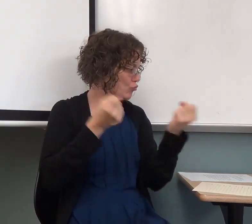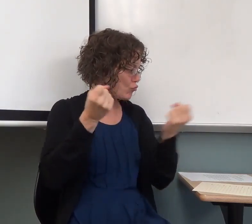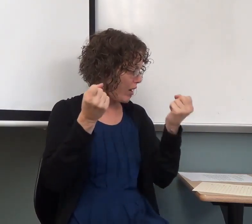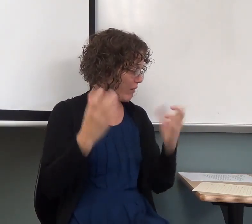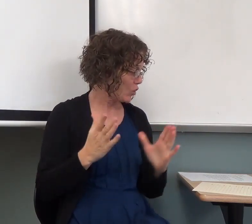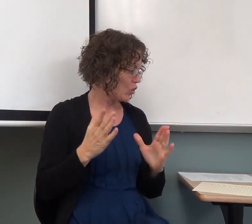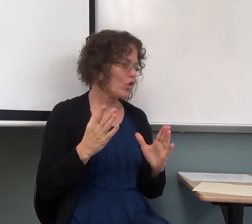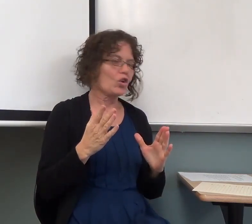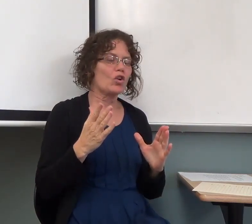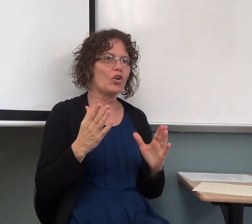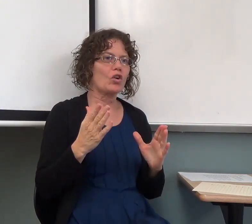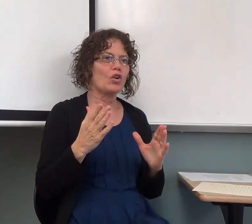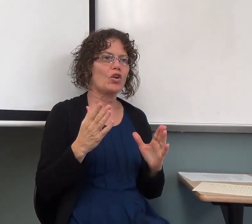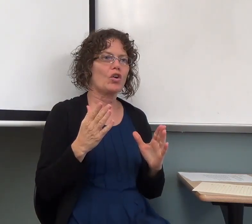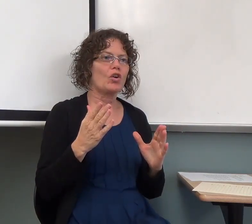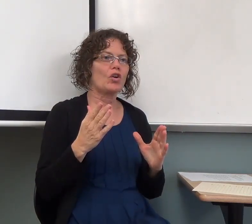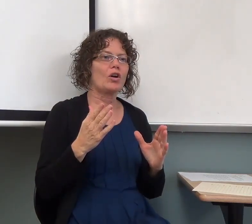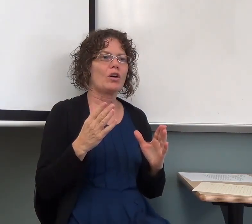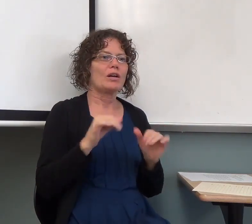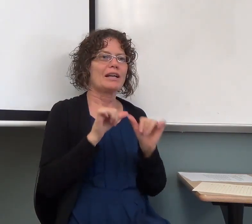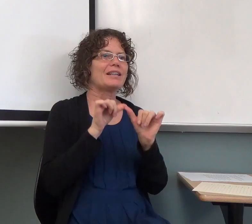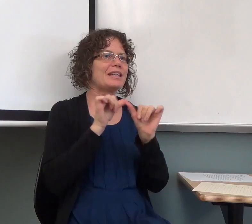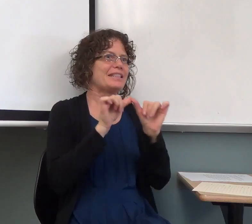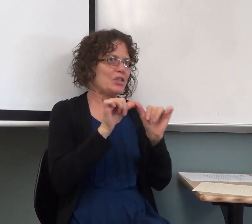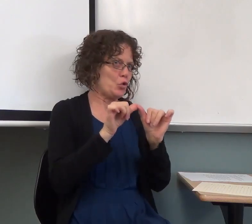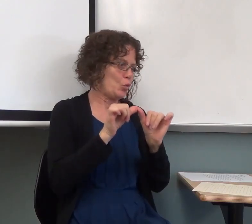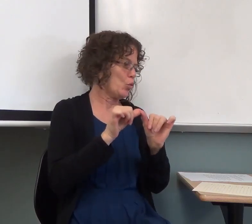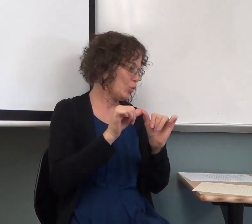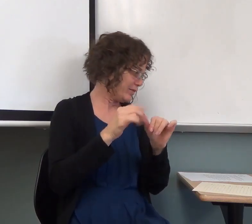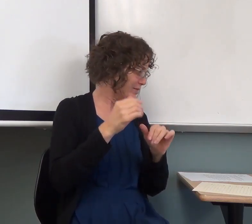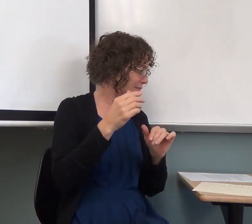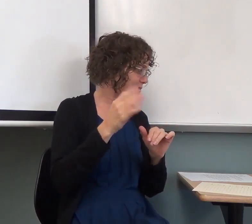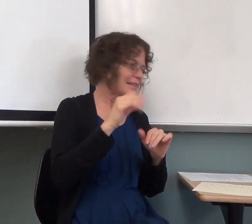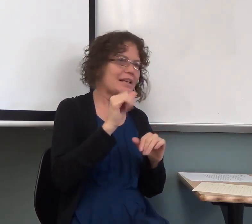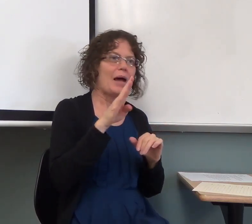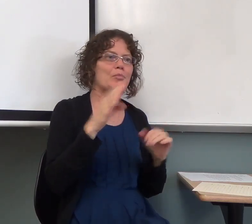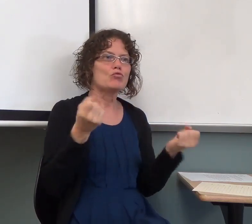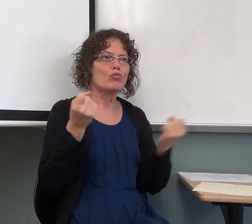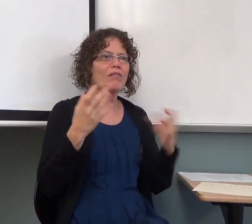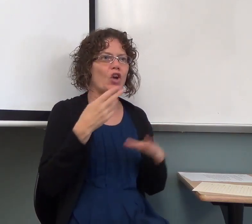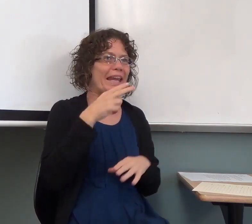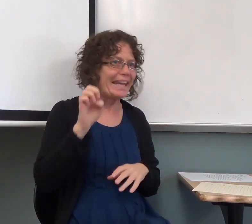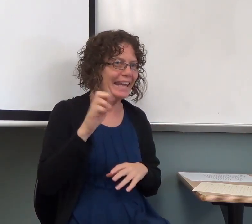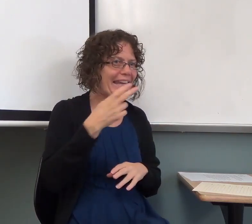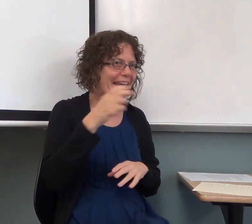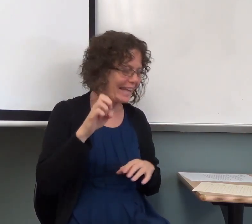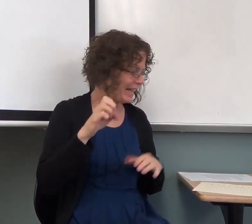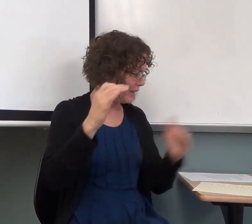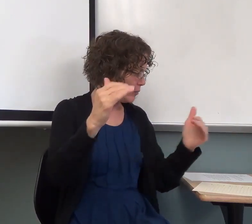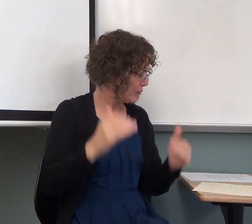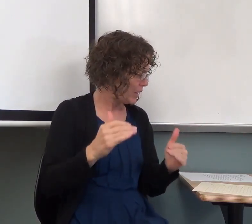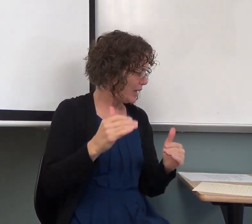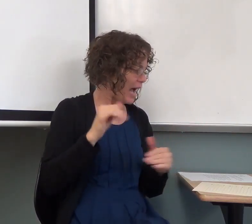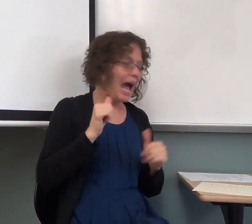it. Good. How about number 3? Actors. And it doesn't matter if they're male or female because it's